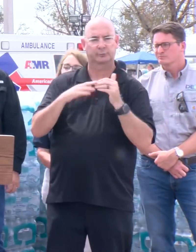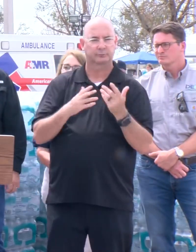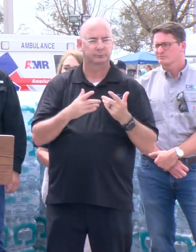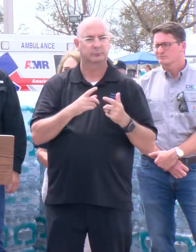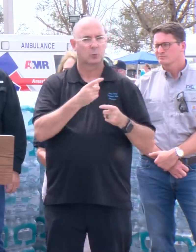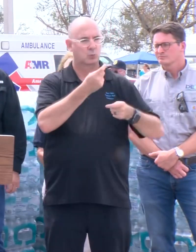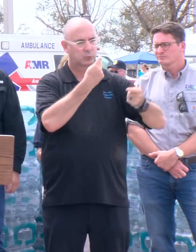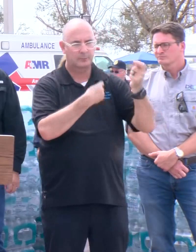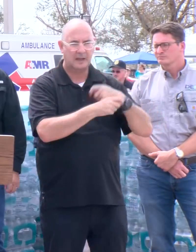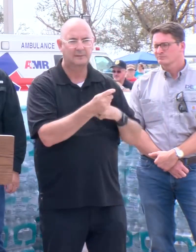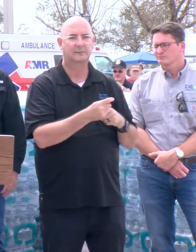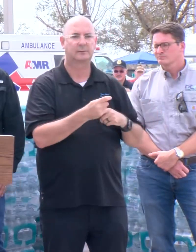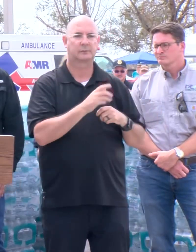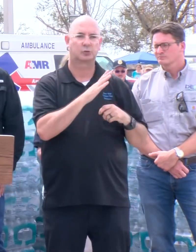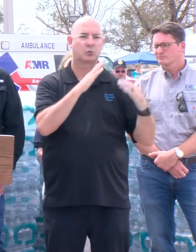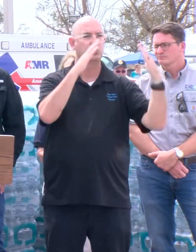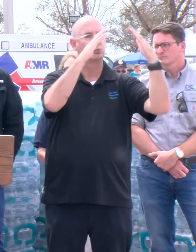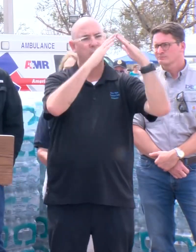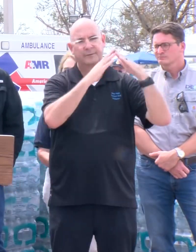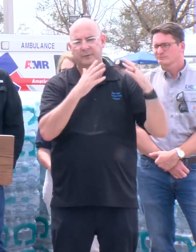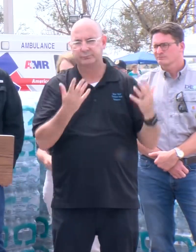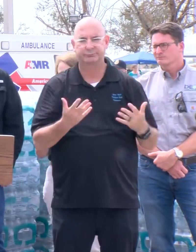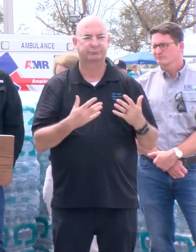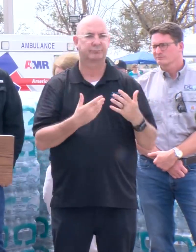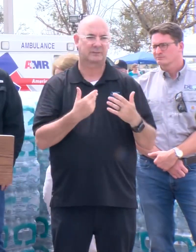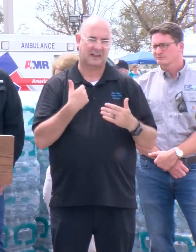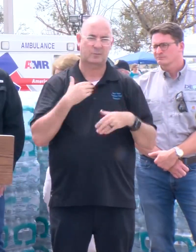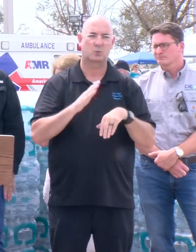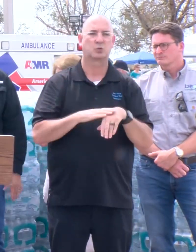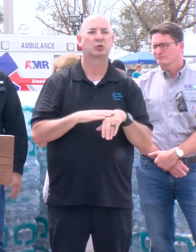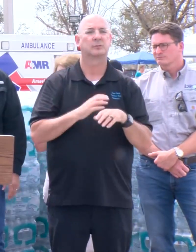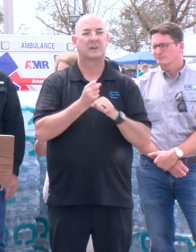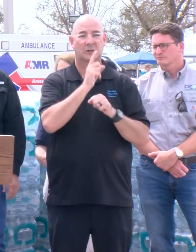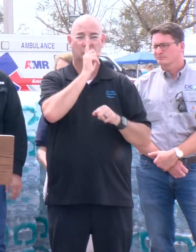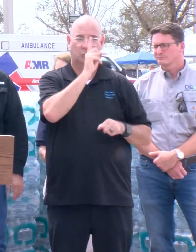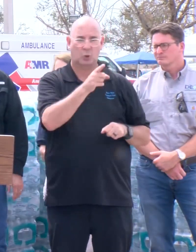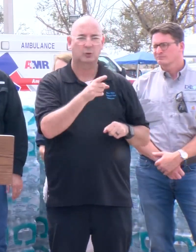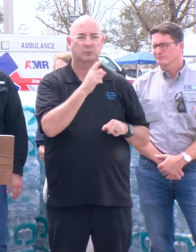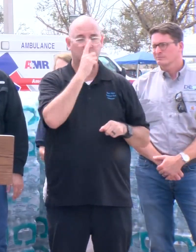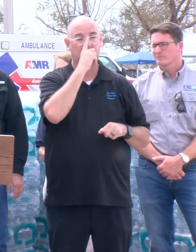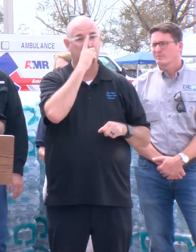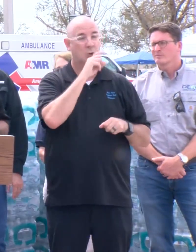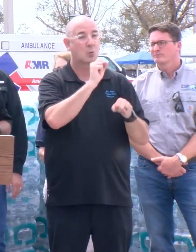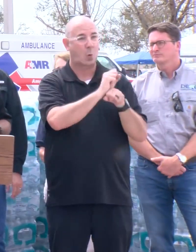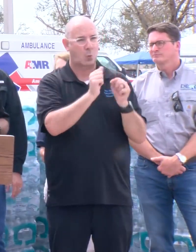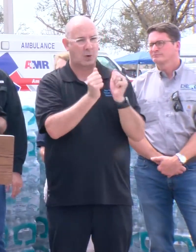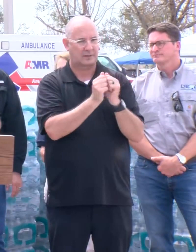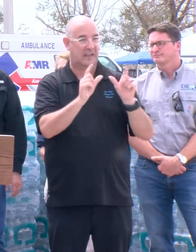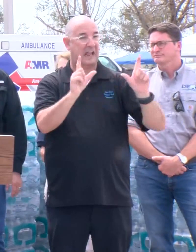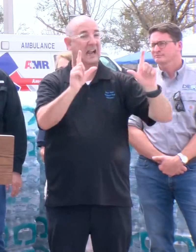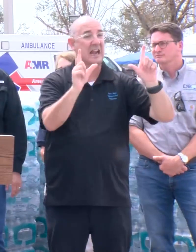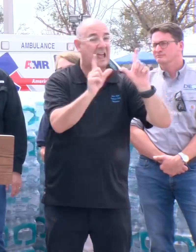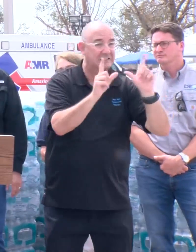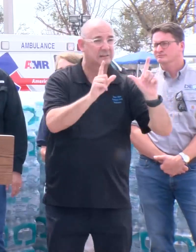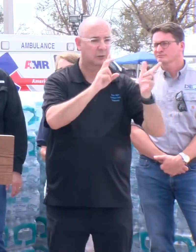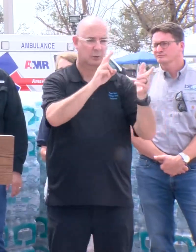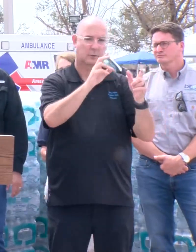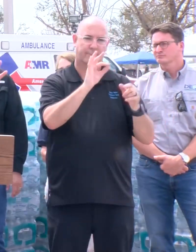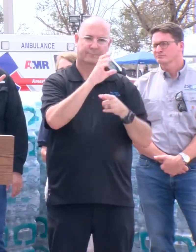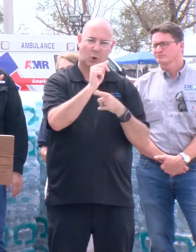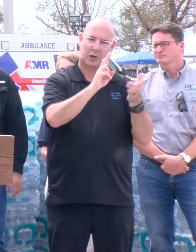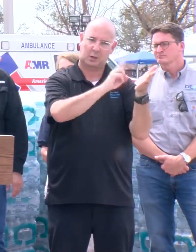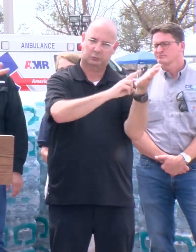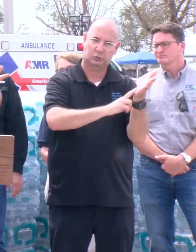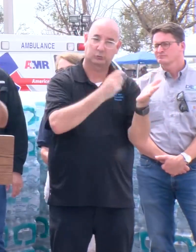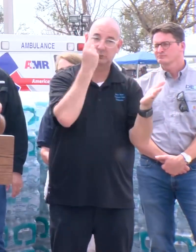sure you're dealing with only a licensed Florida contractor. Here's a problem that's going to happen. You're panicking because you have a hole in your roof. You're